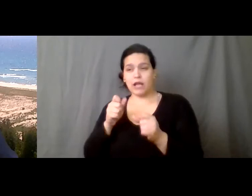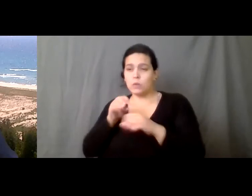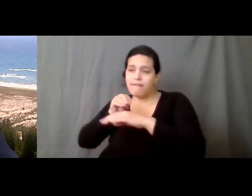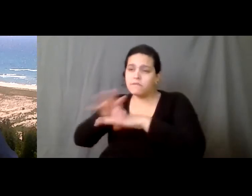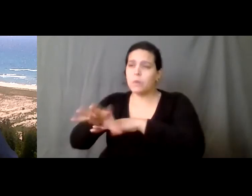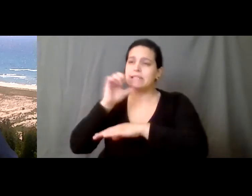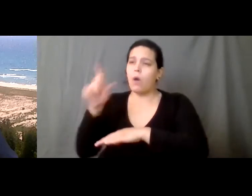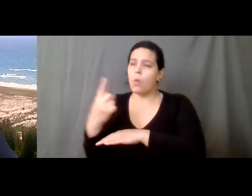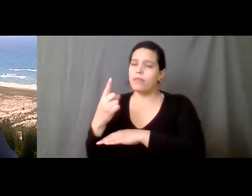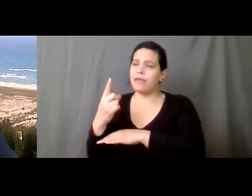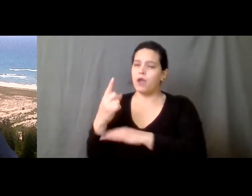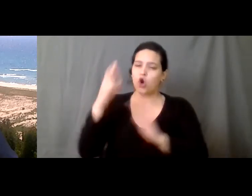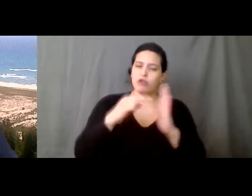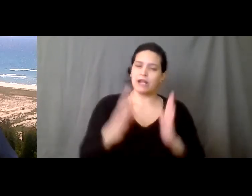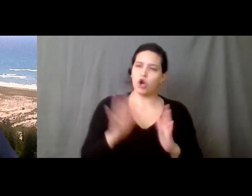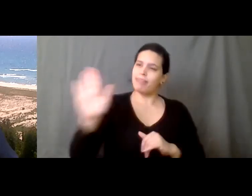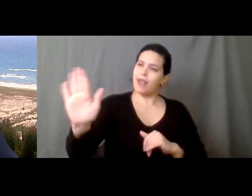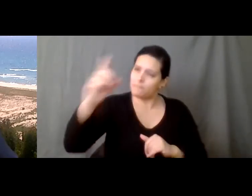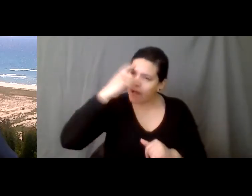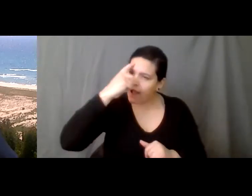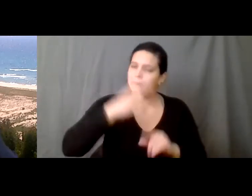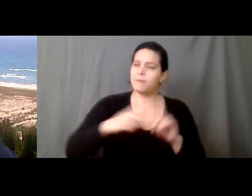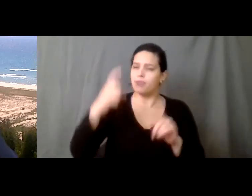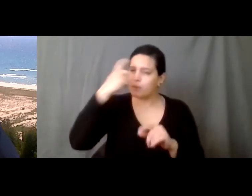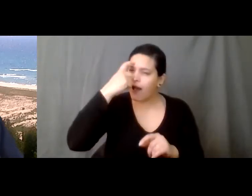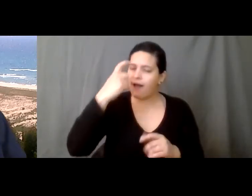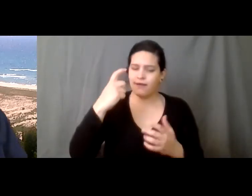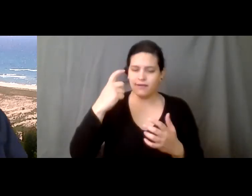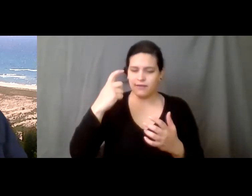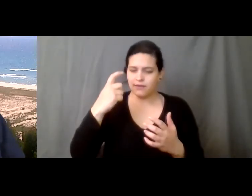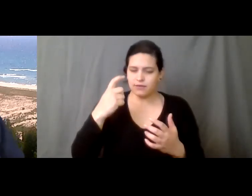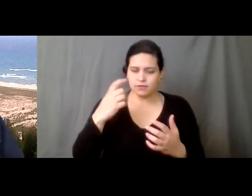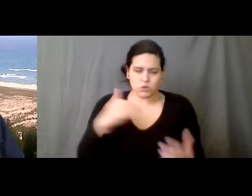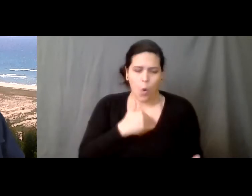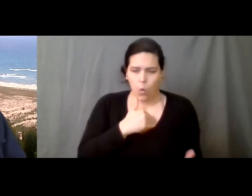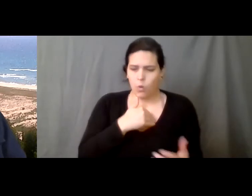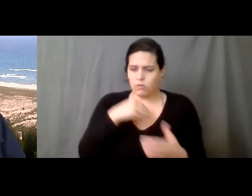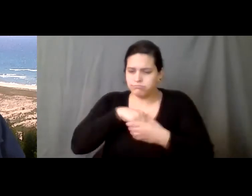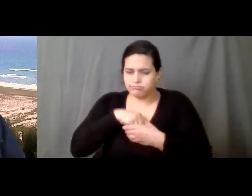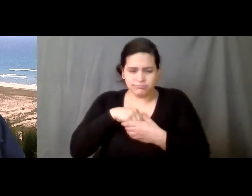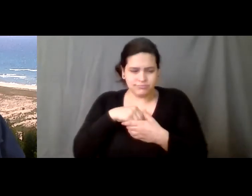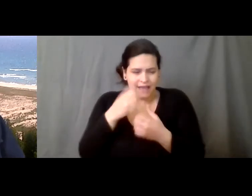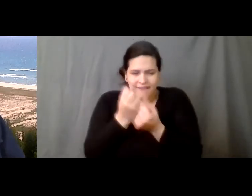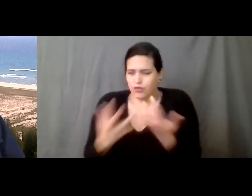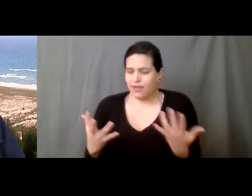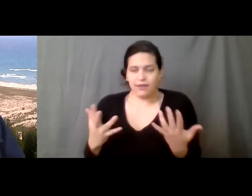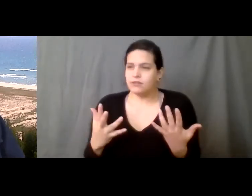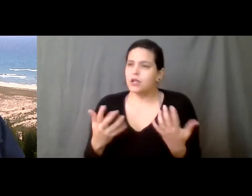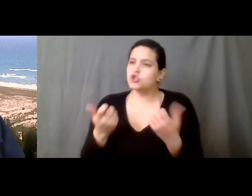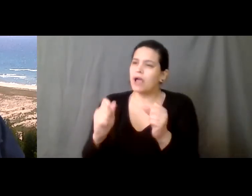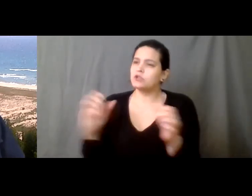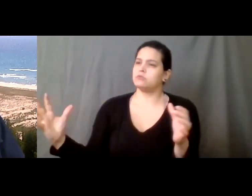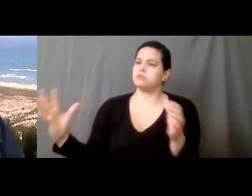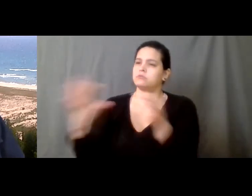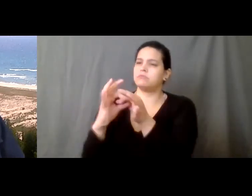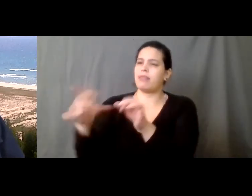souls as well. And we're encouraging them to have physical interaction with the waters. These are the kind of things that we can do